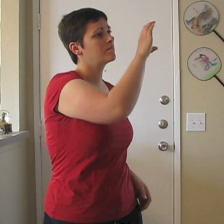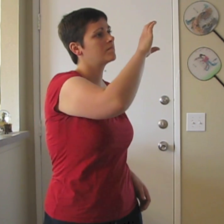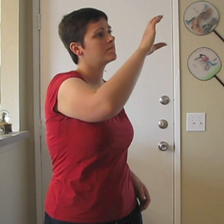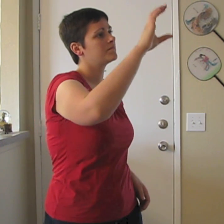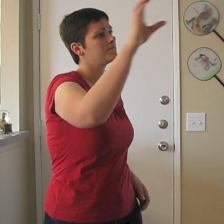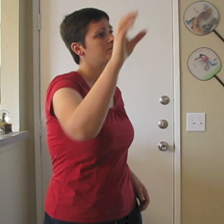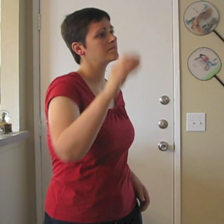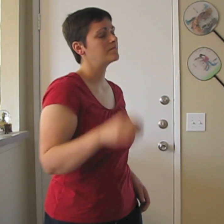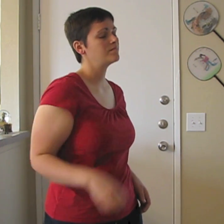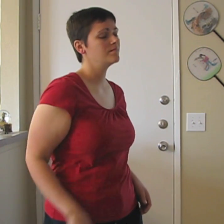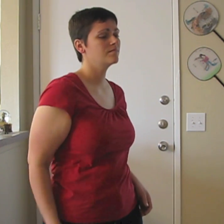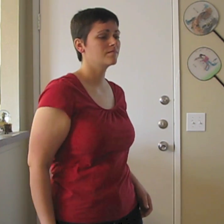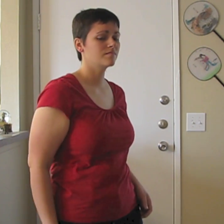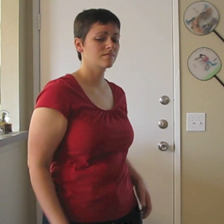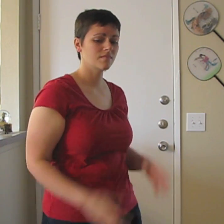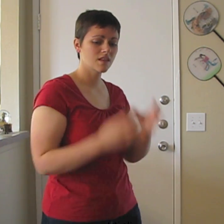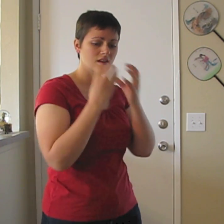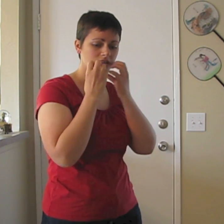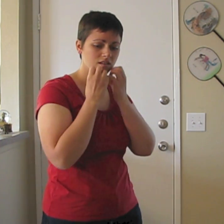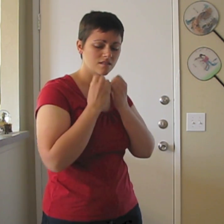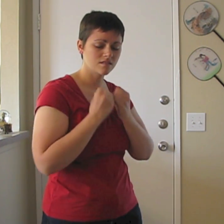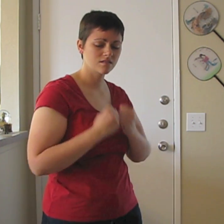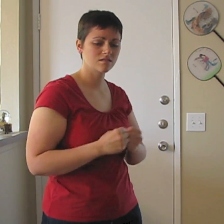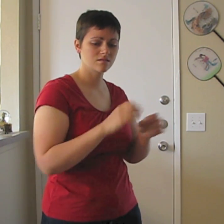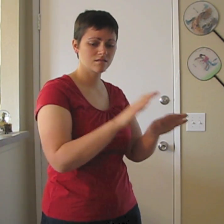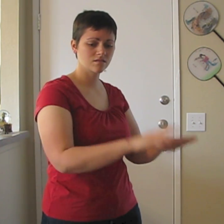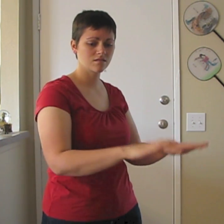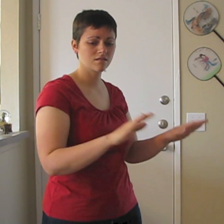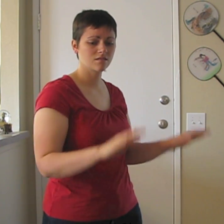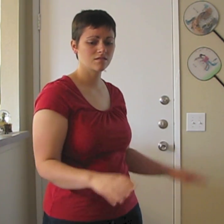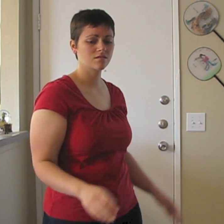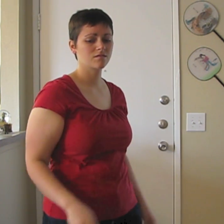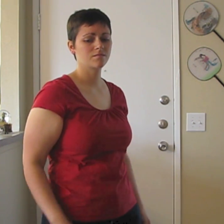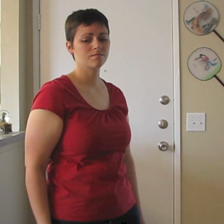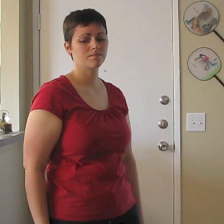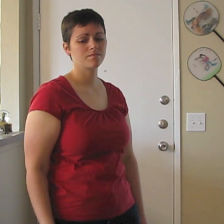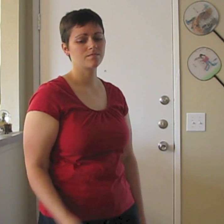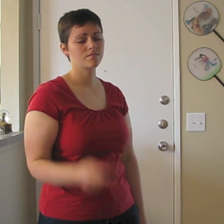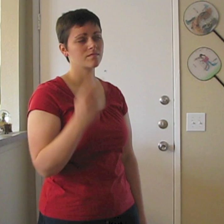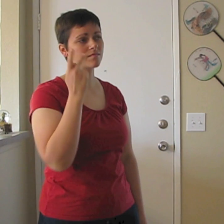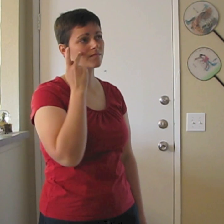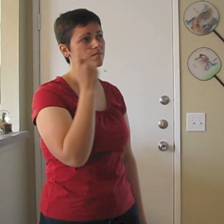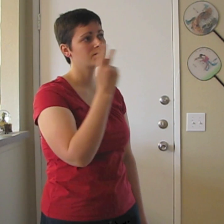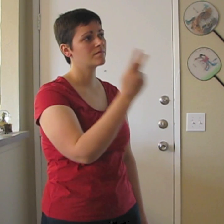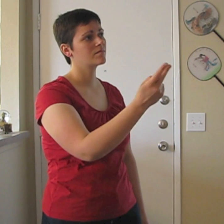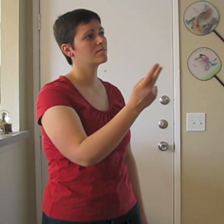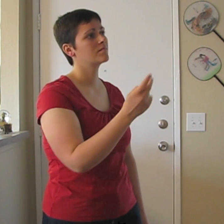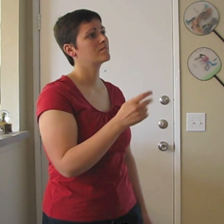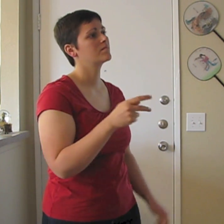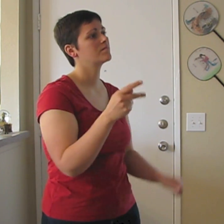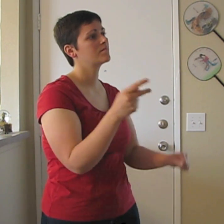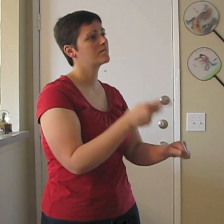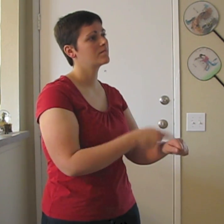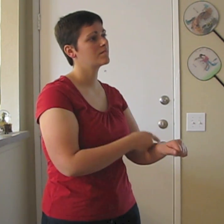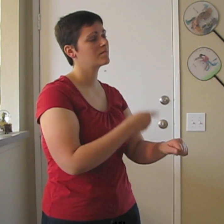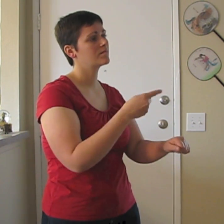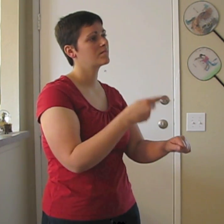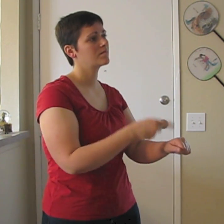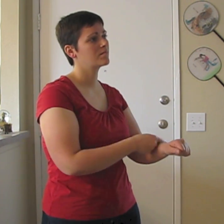the cross. And then I said, "Dear children, watch